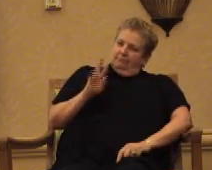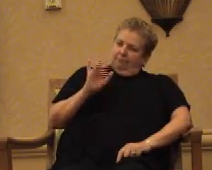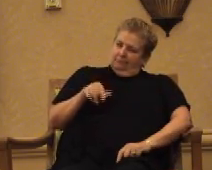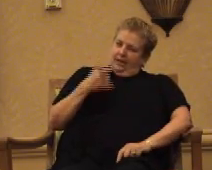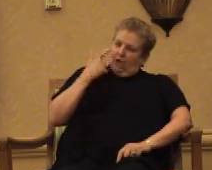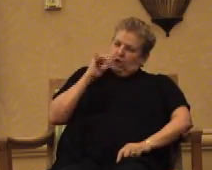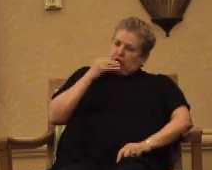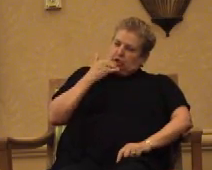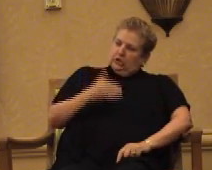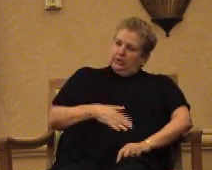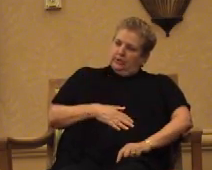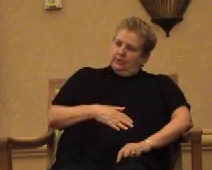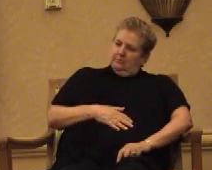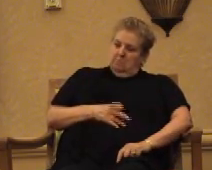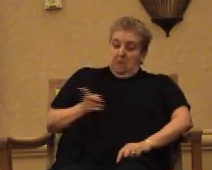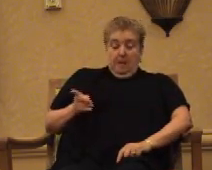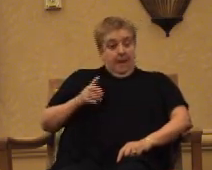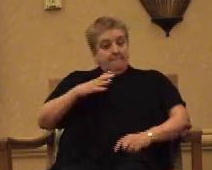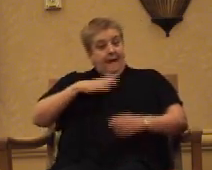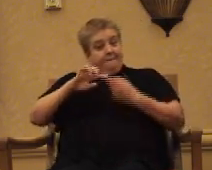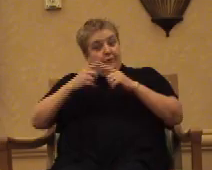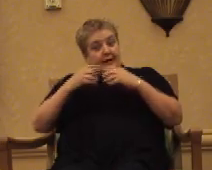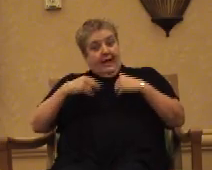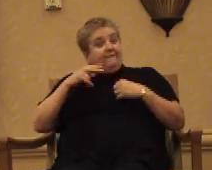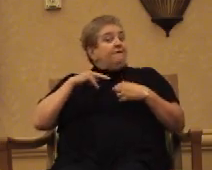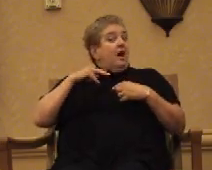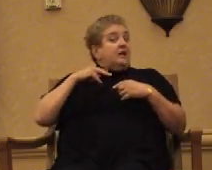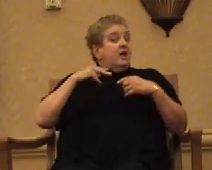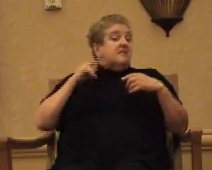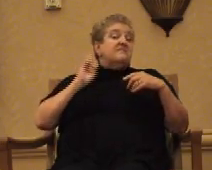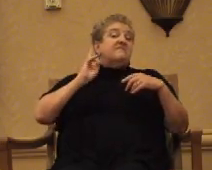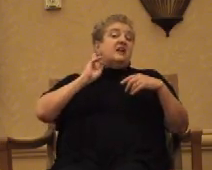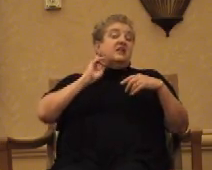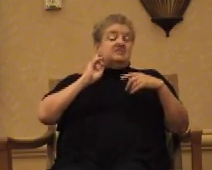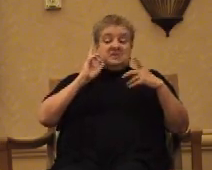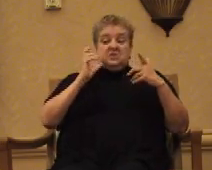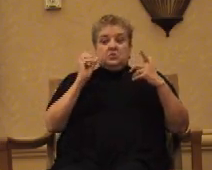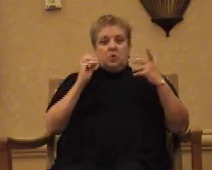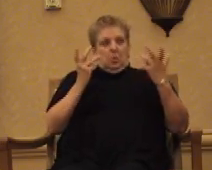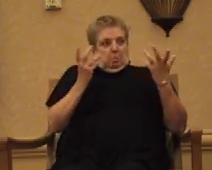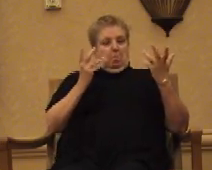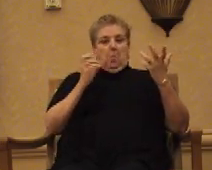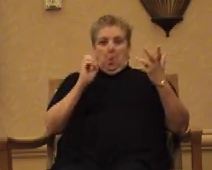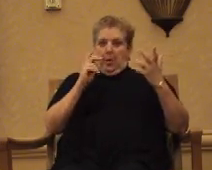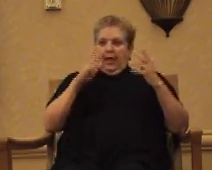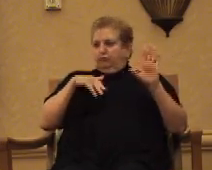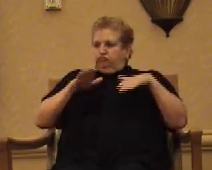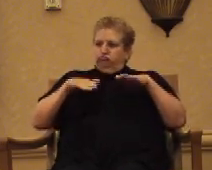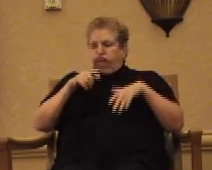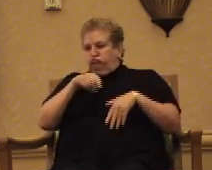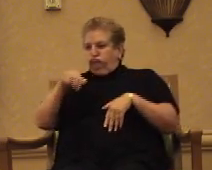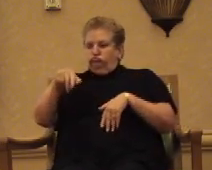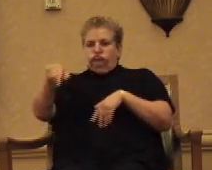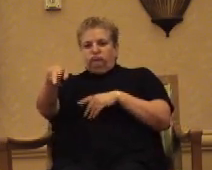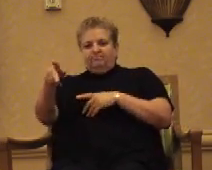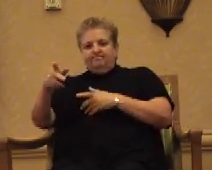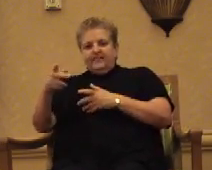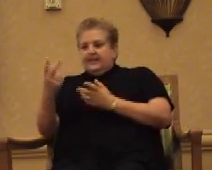I'm there. And we'll walk down to his where he was living and poured a quart. That's how